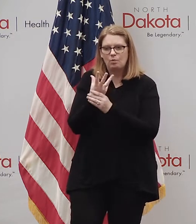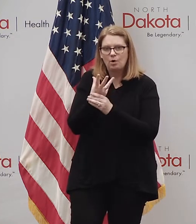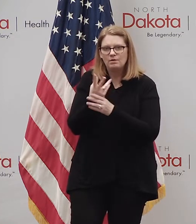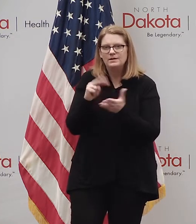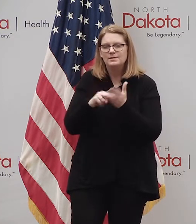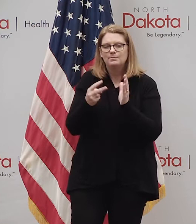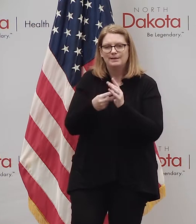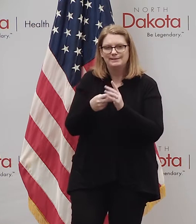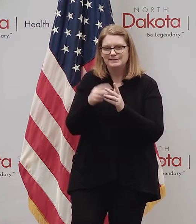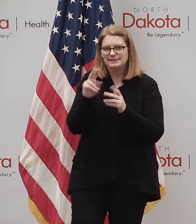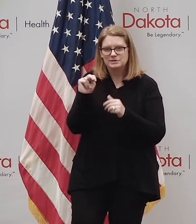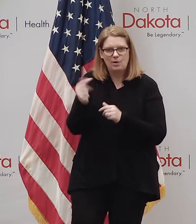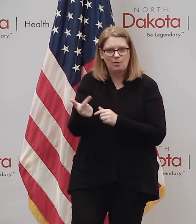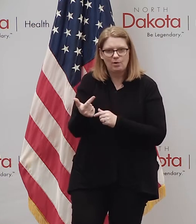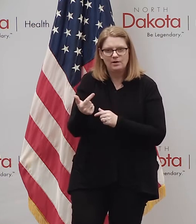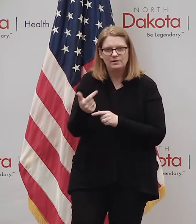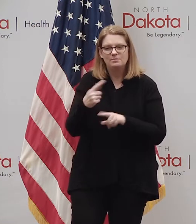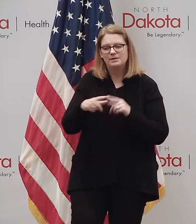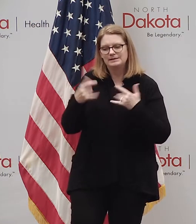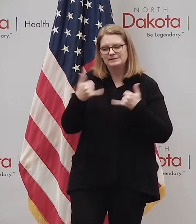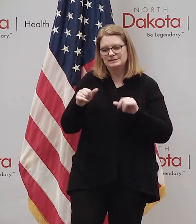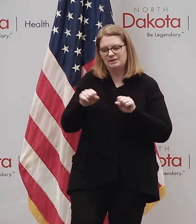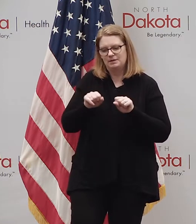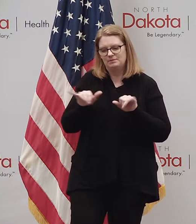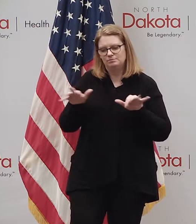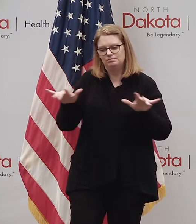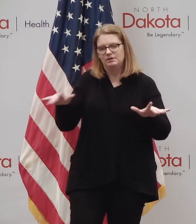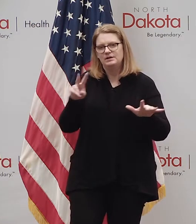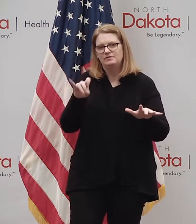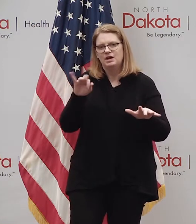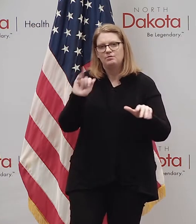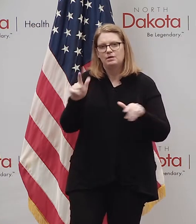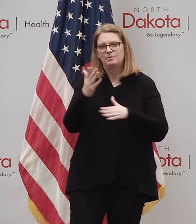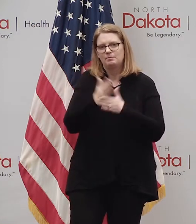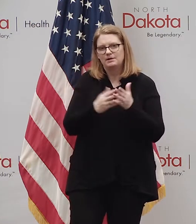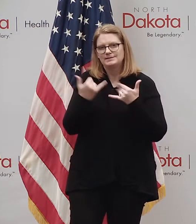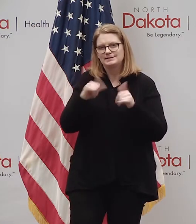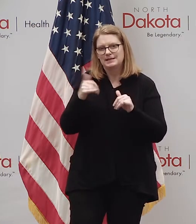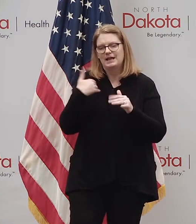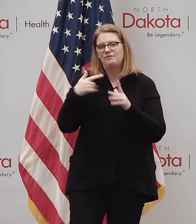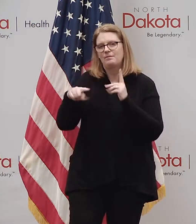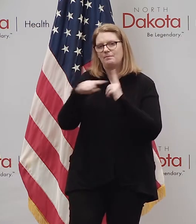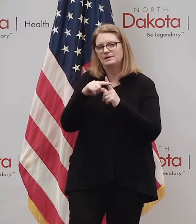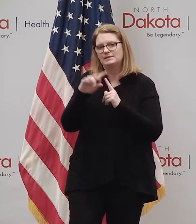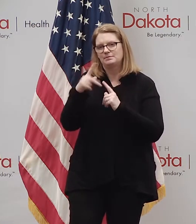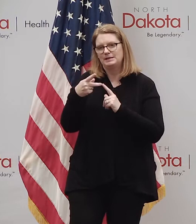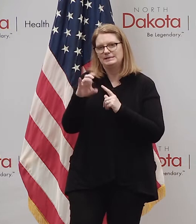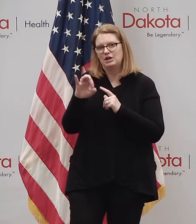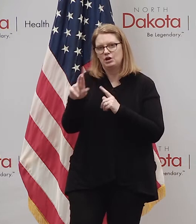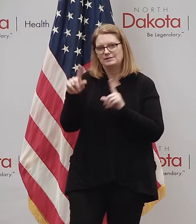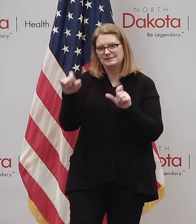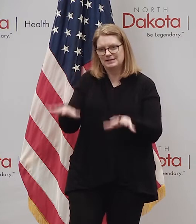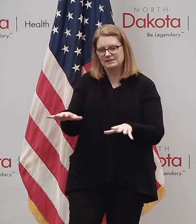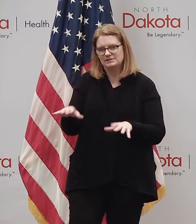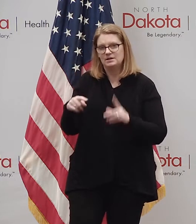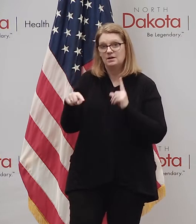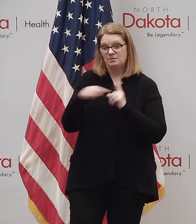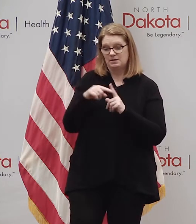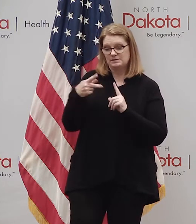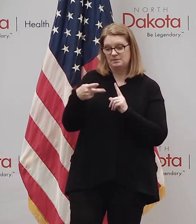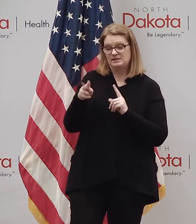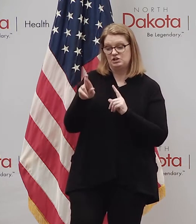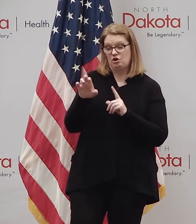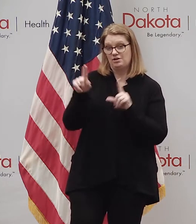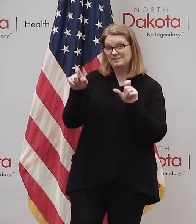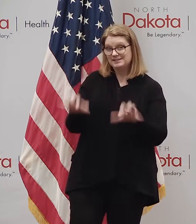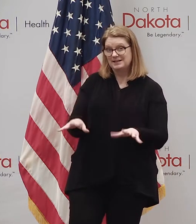longer viable, but they may still be shedding viral parts and have a positive PCR test. So a positive PCR test doesn't necessarily tell